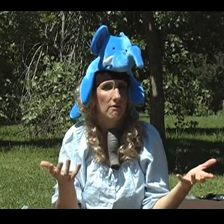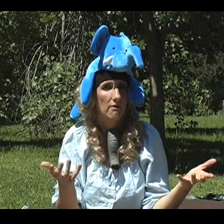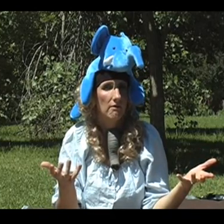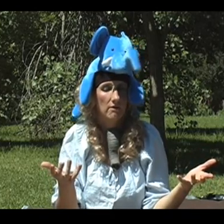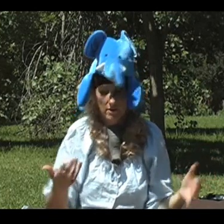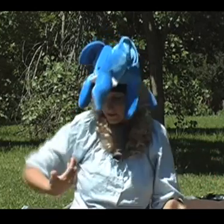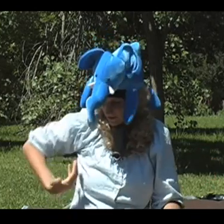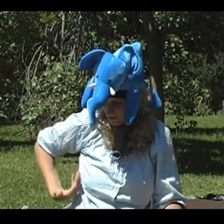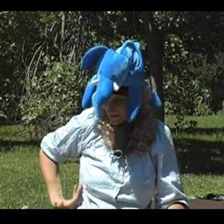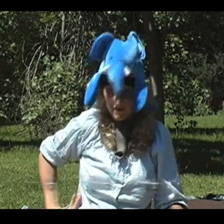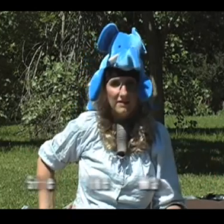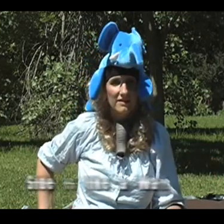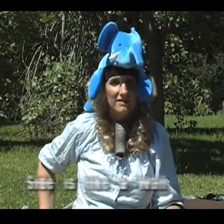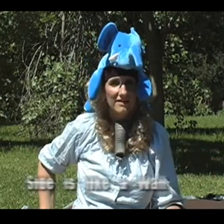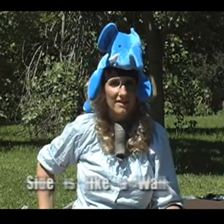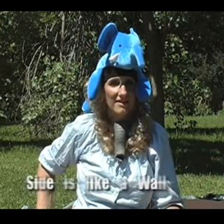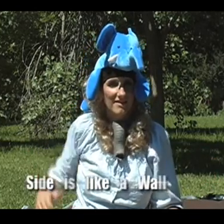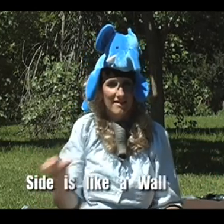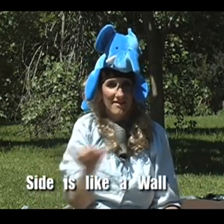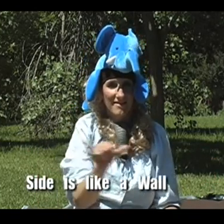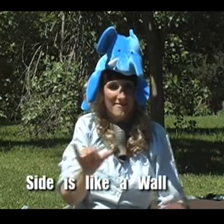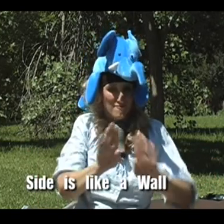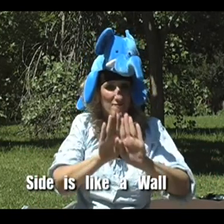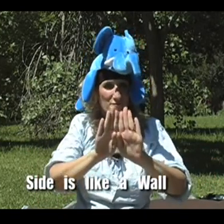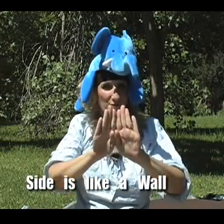find? Well, its side was like a wall.